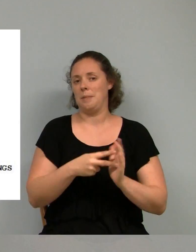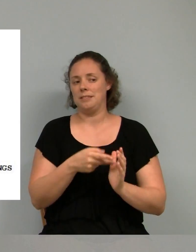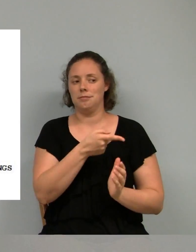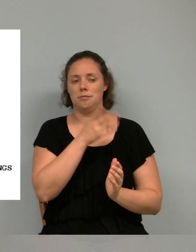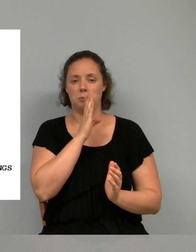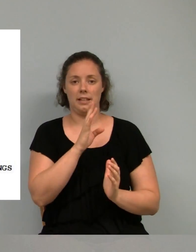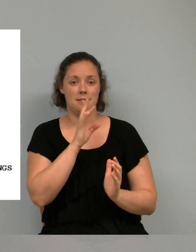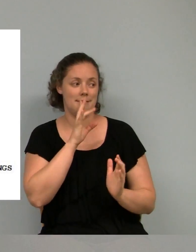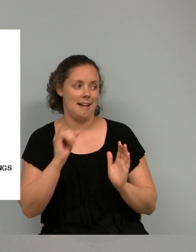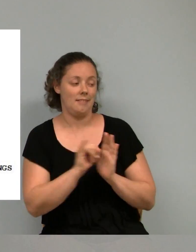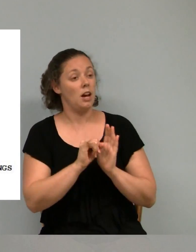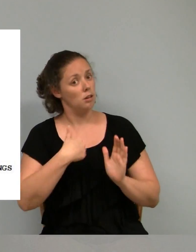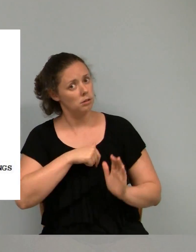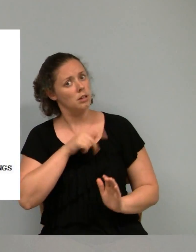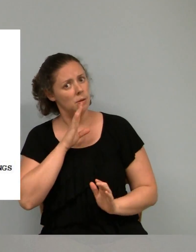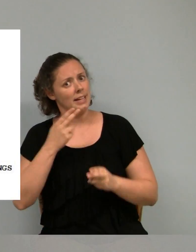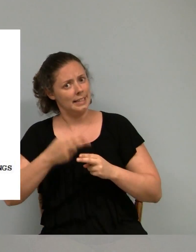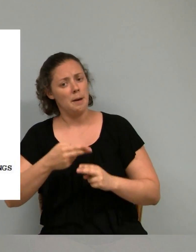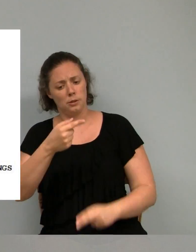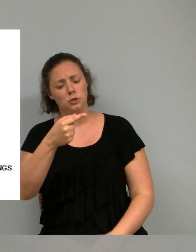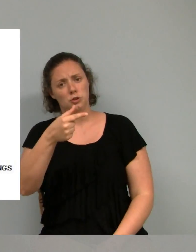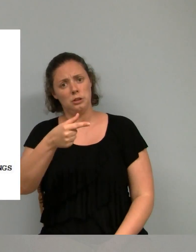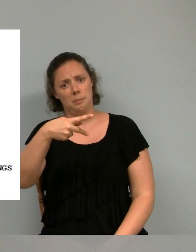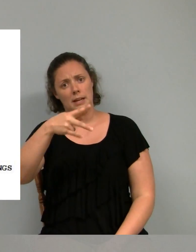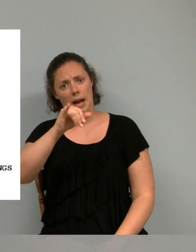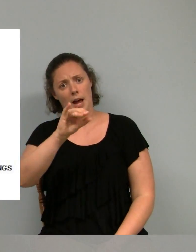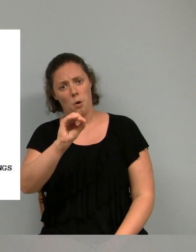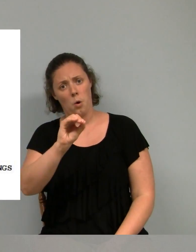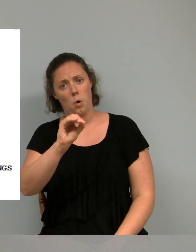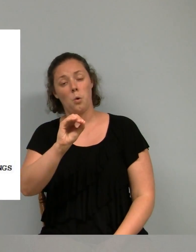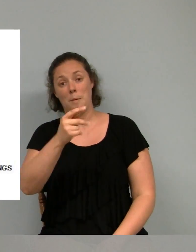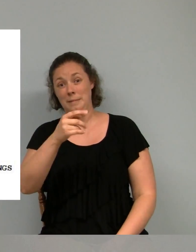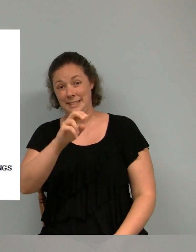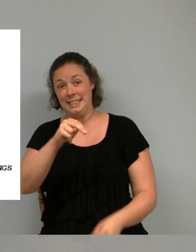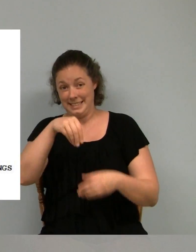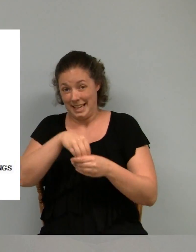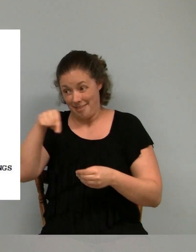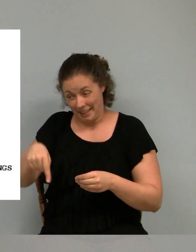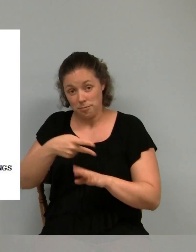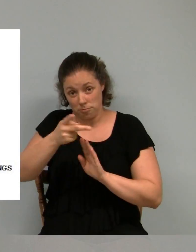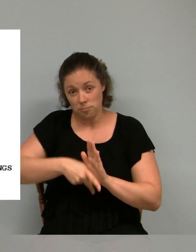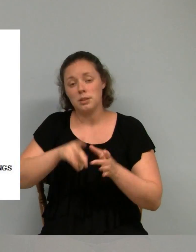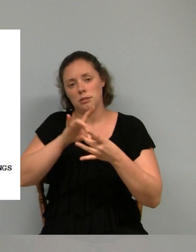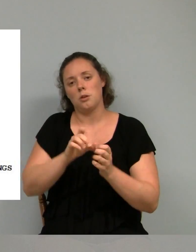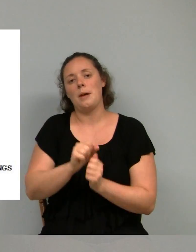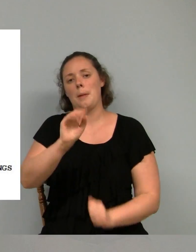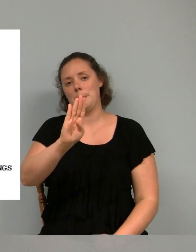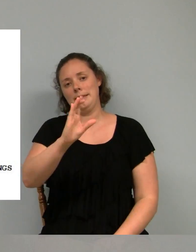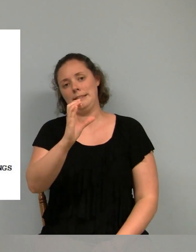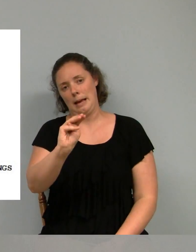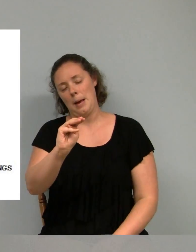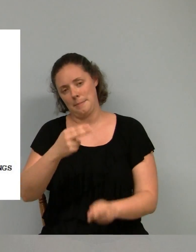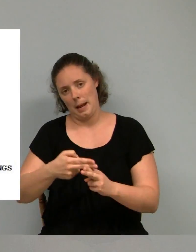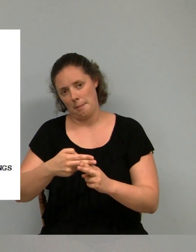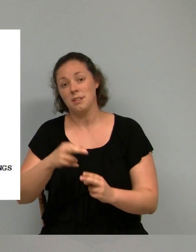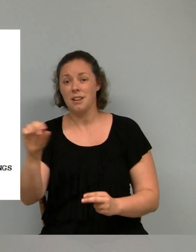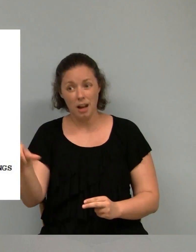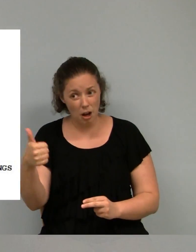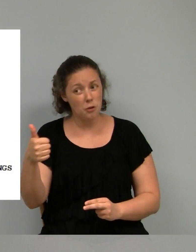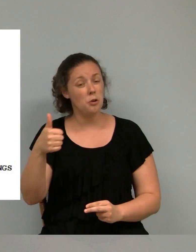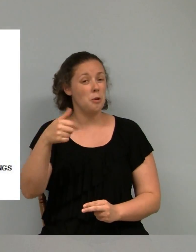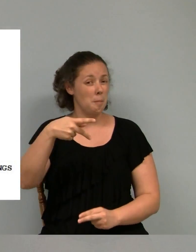identifies that we'll be naming the GPIO pins in this program by their BCM names. There are other Pi pin